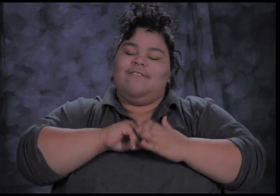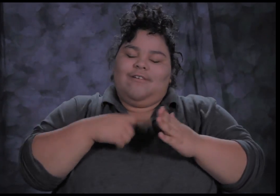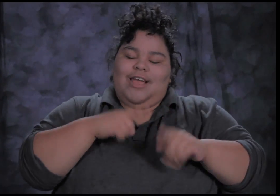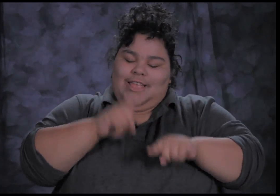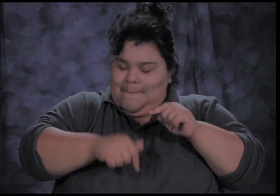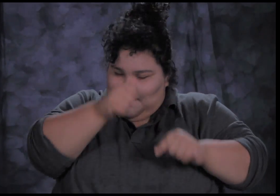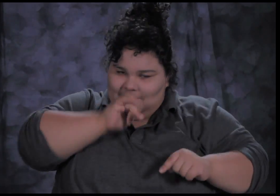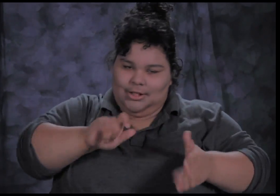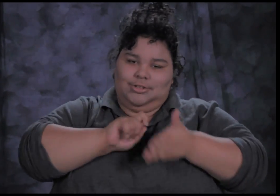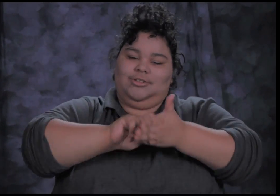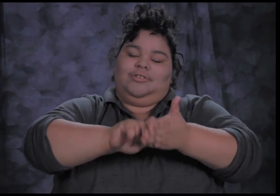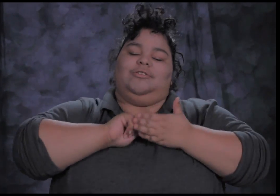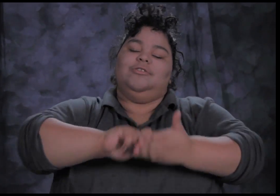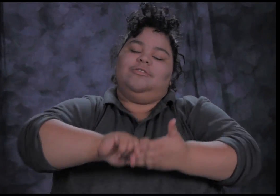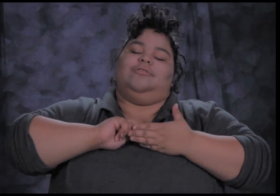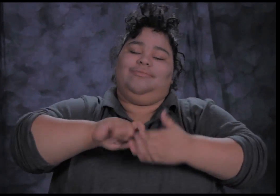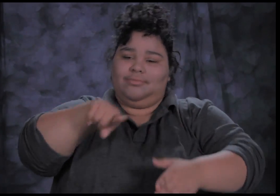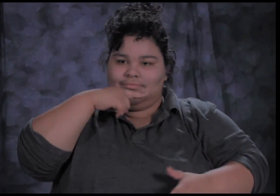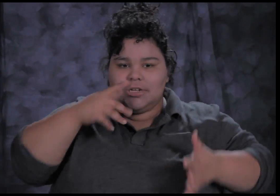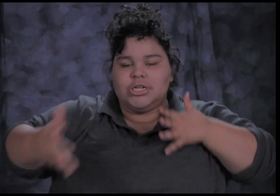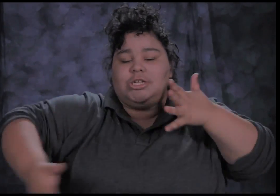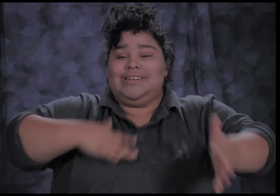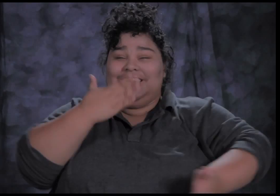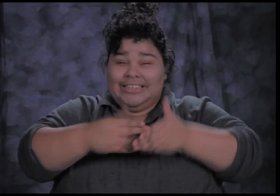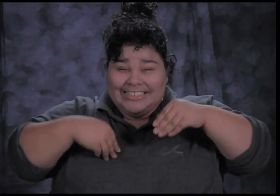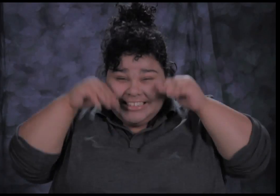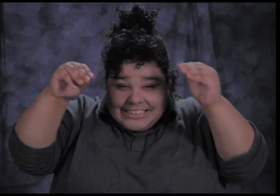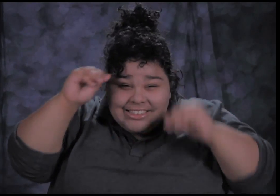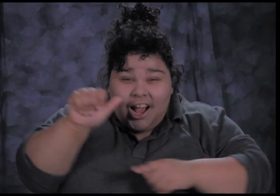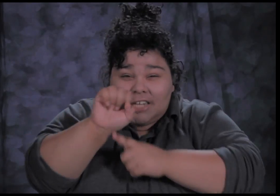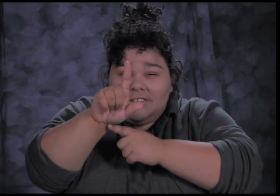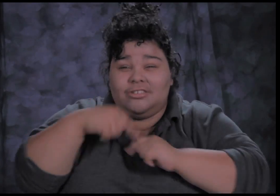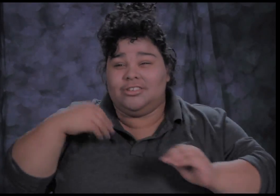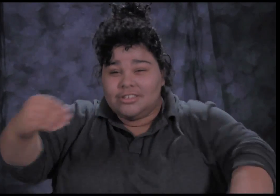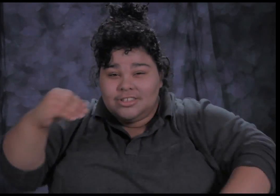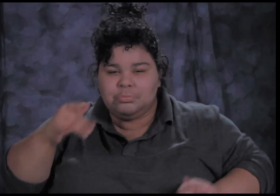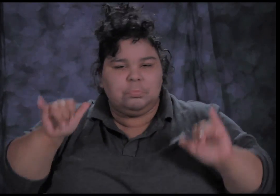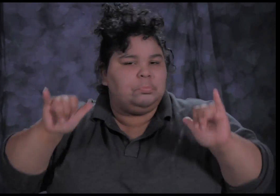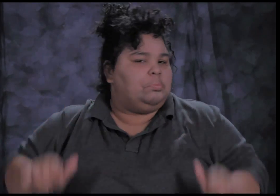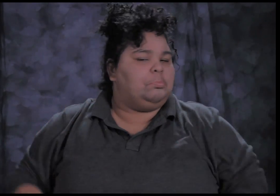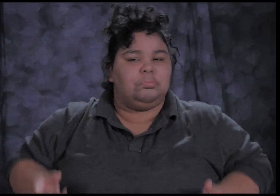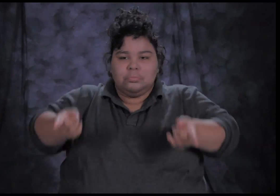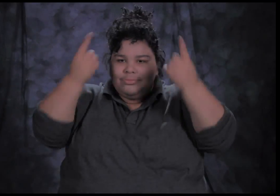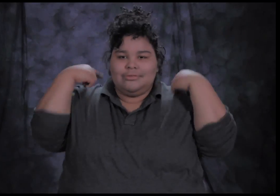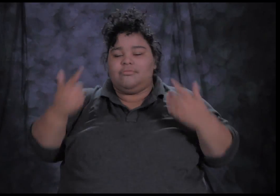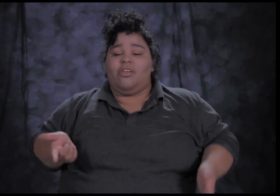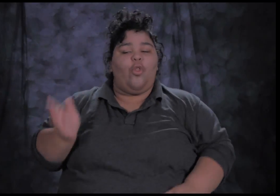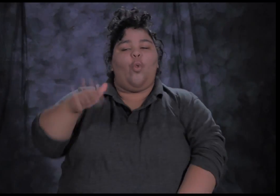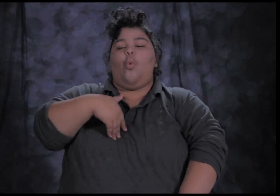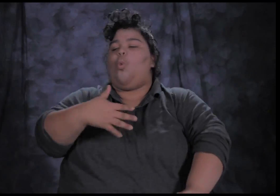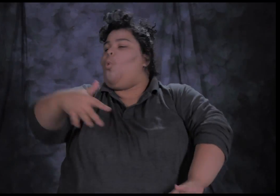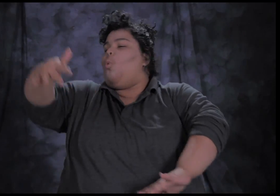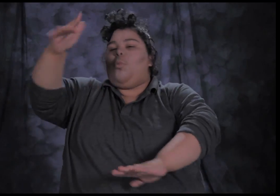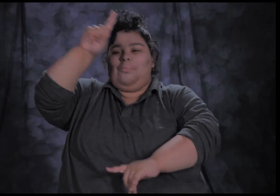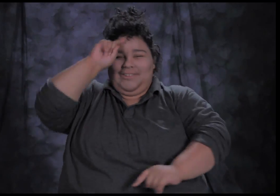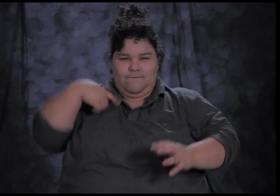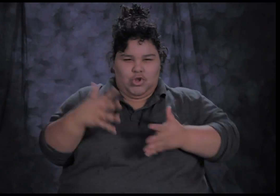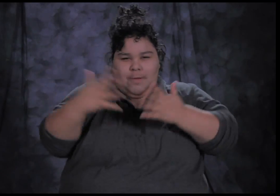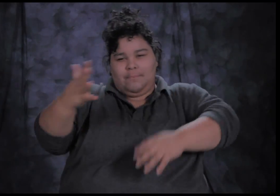Sometimes there are no interpreters, so we have to just write back and forth on a notepad and gesture. I would try to teach staff and